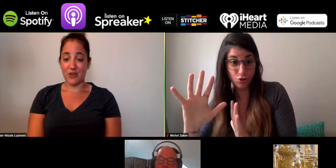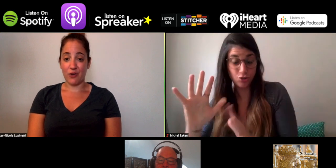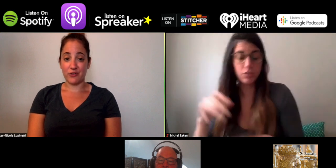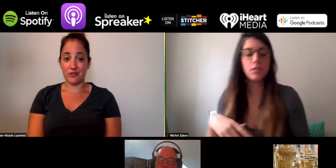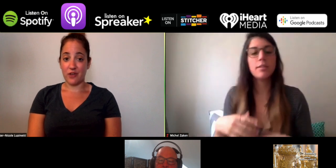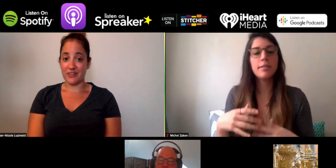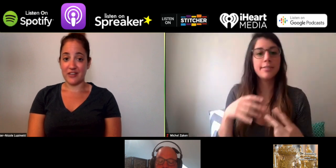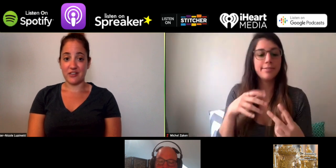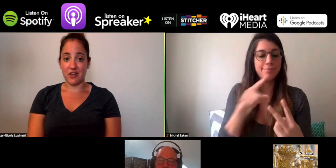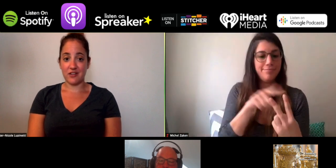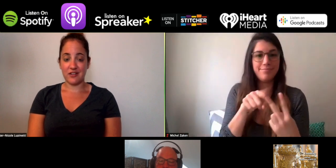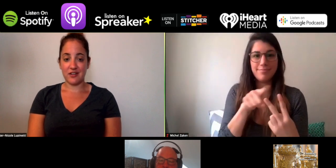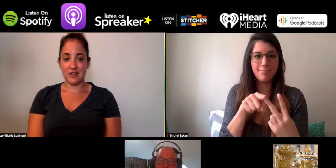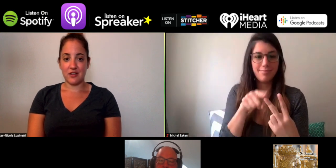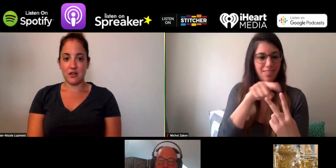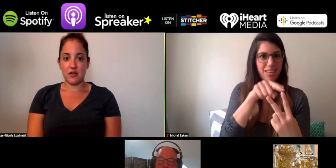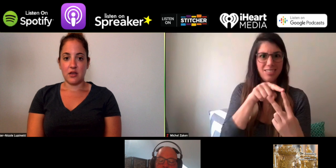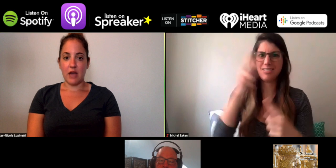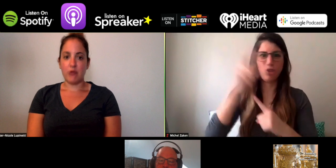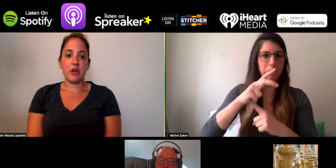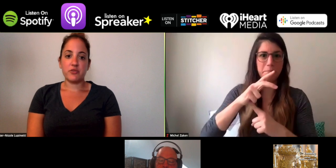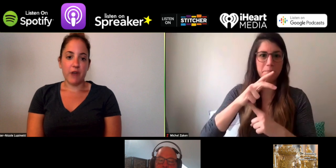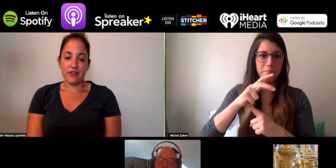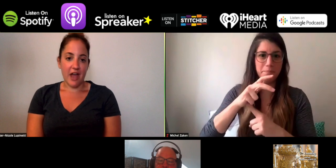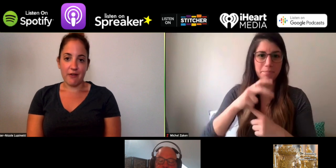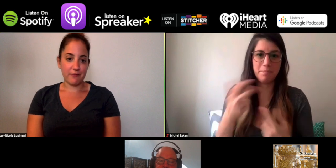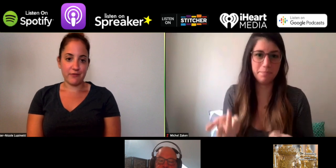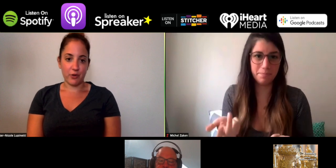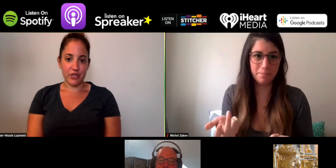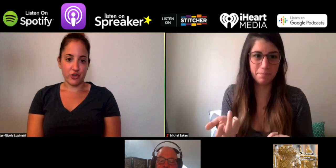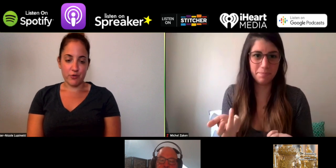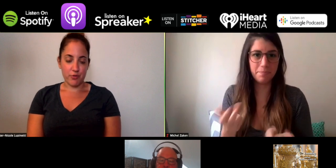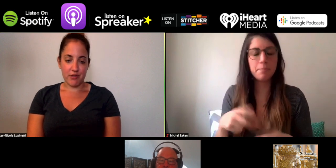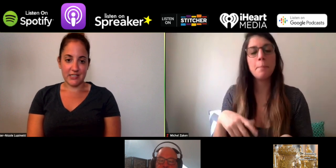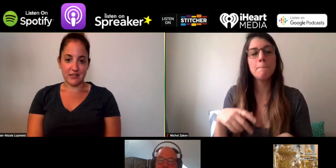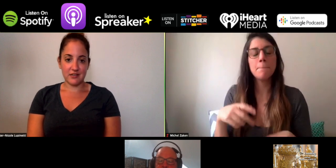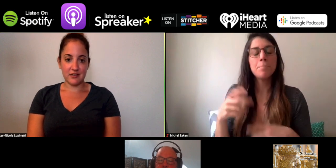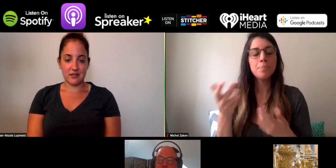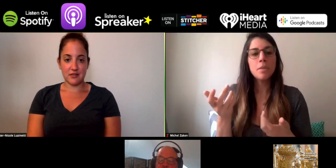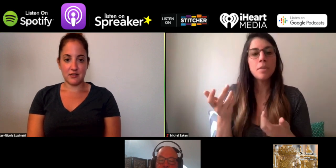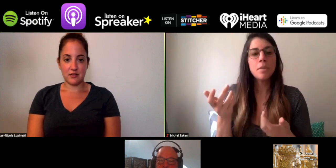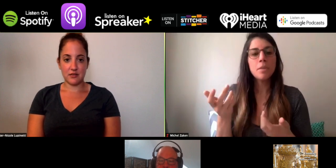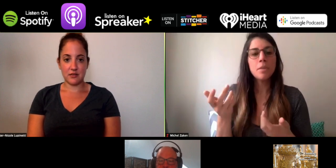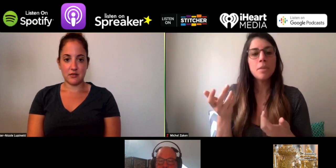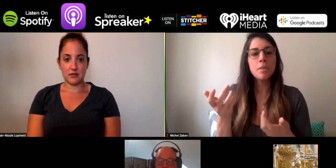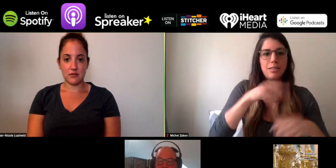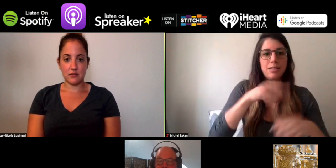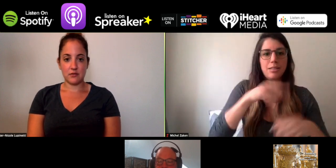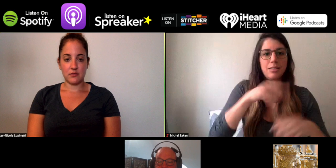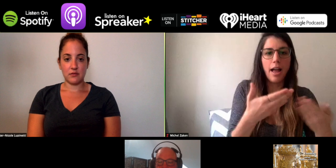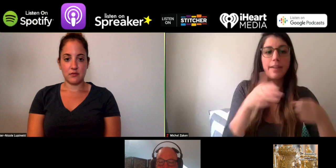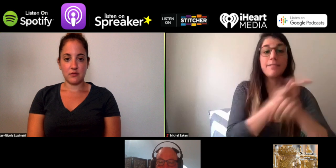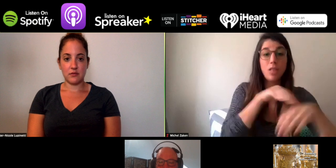was all said and done. I would much rather have, you know, the interpreter present.